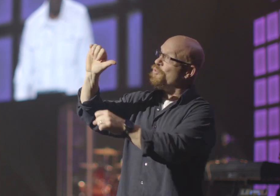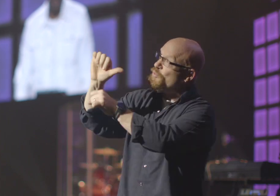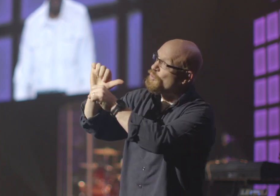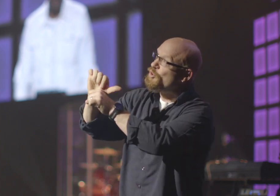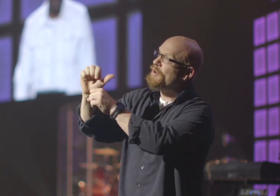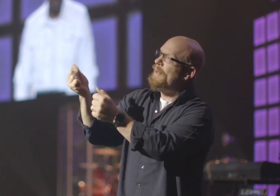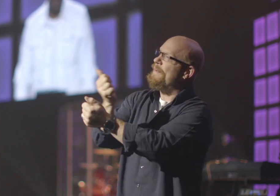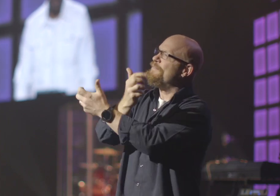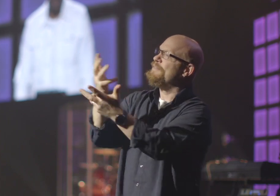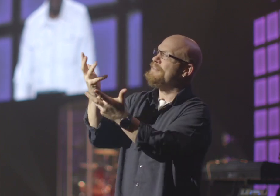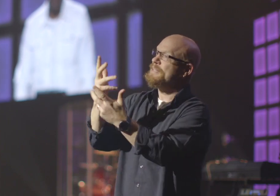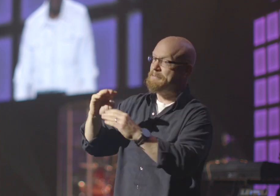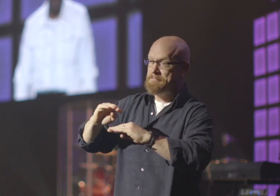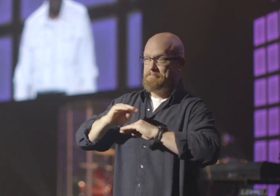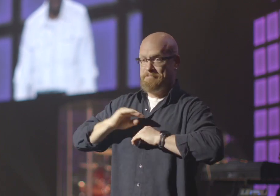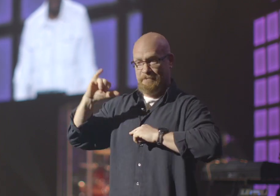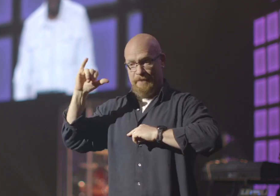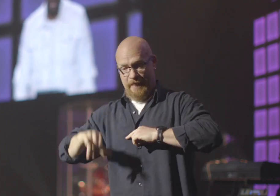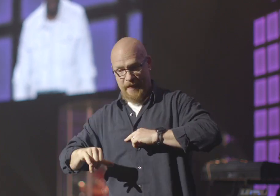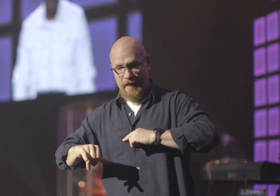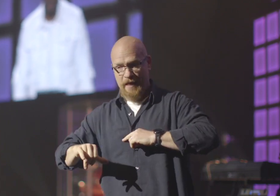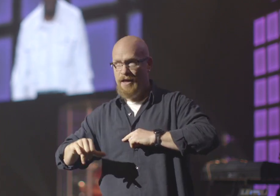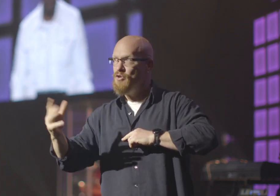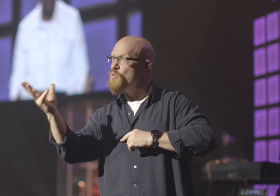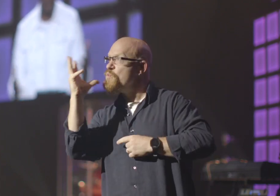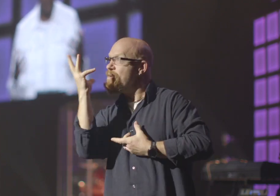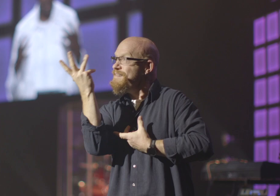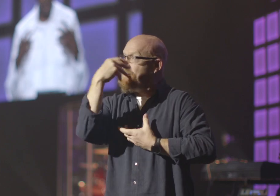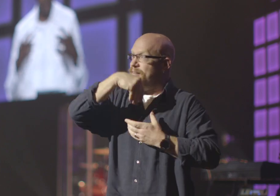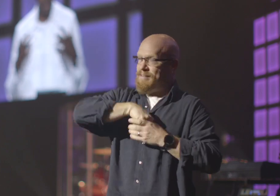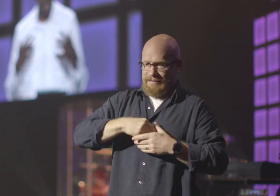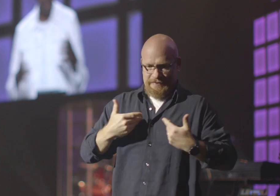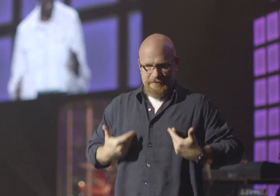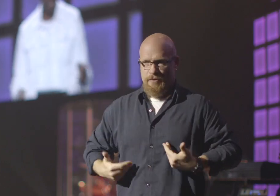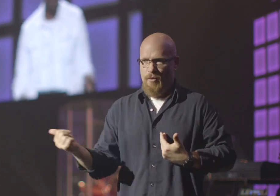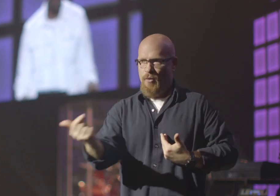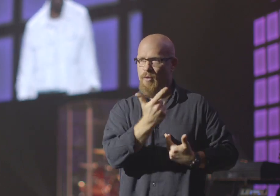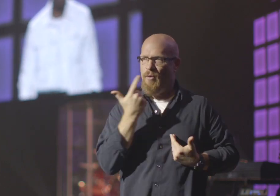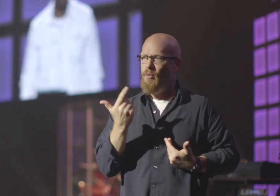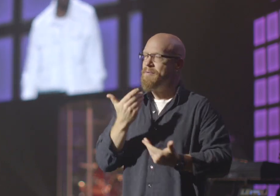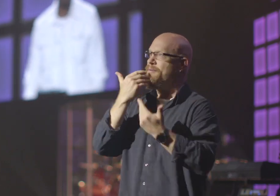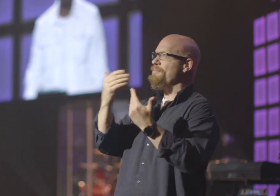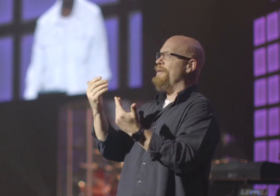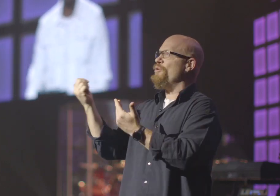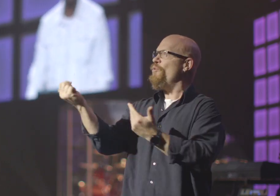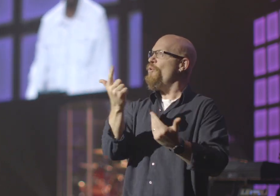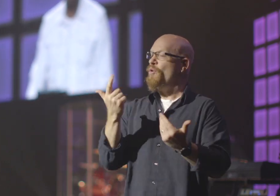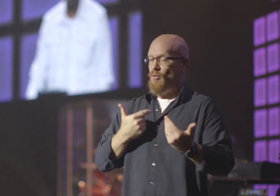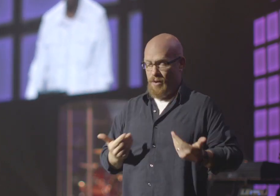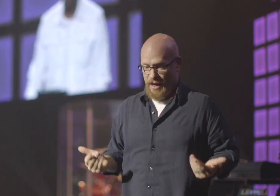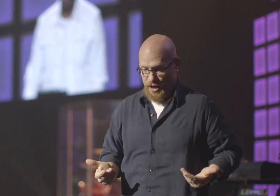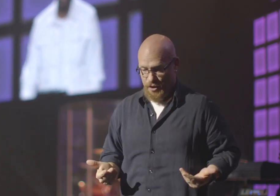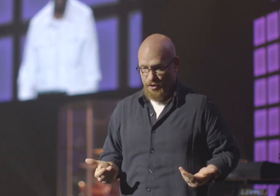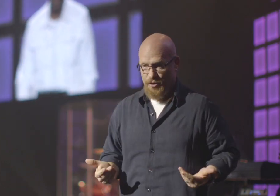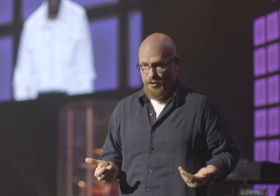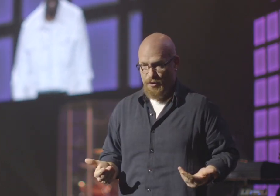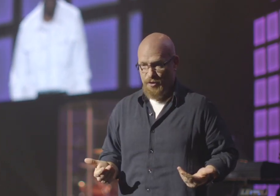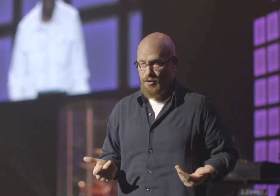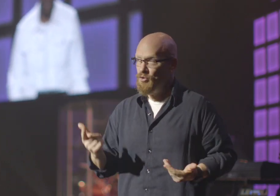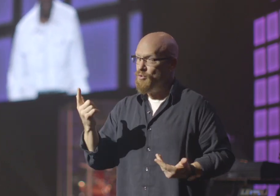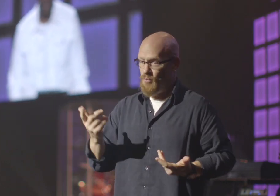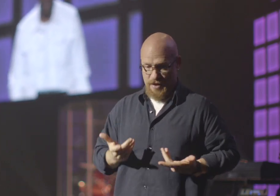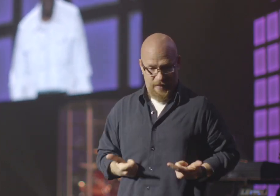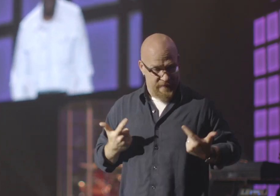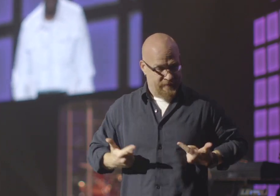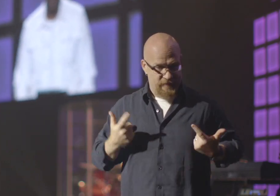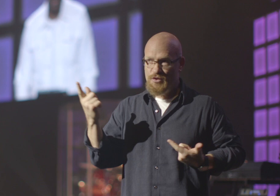you that you said that you would move on the inside of us. So we thank you that even now as we speak, you live on the inside of